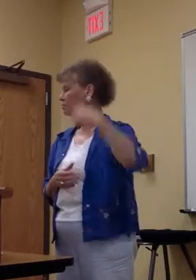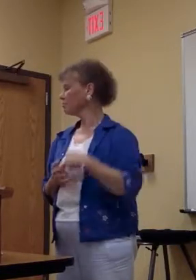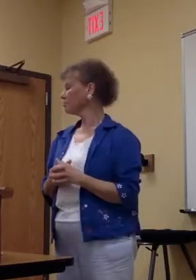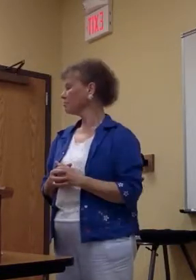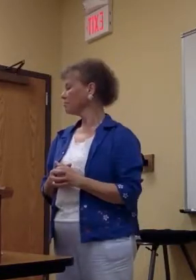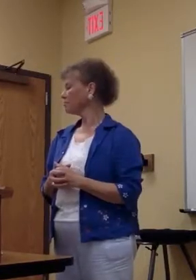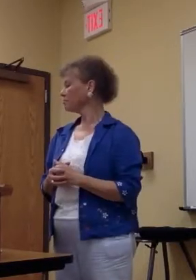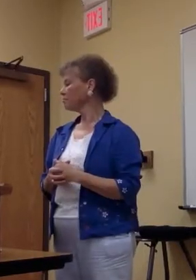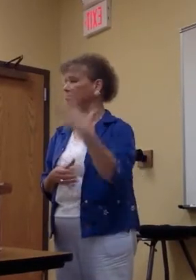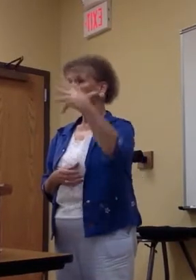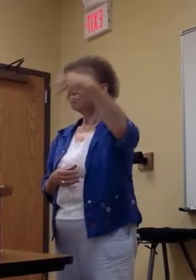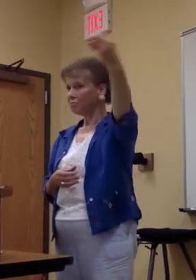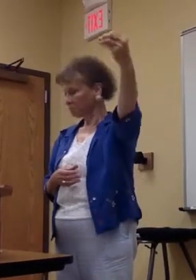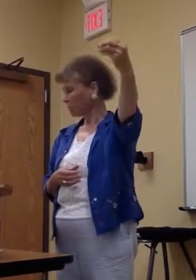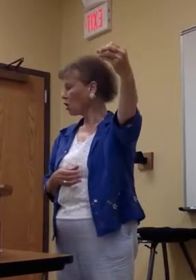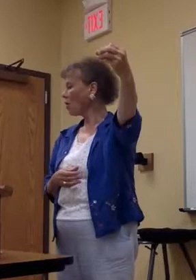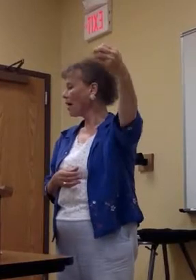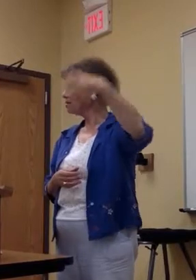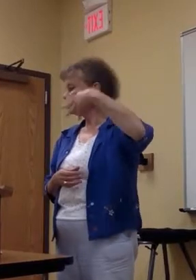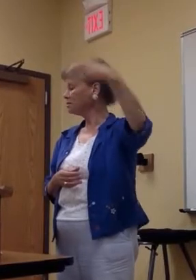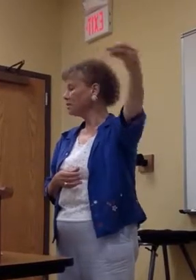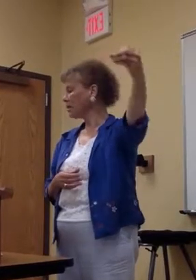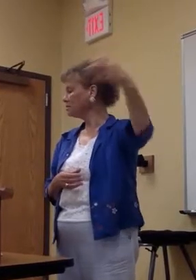Go out. Go out.